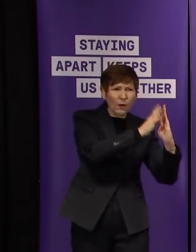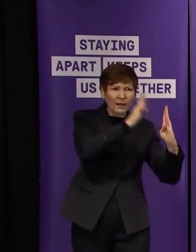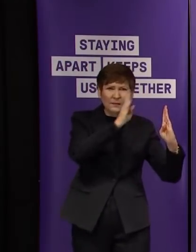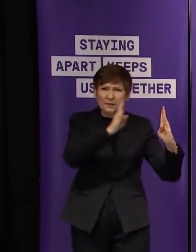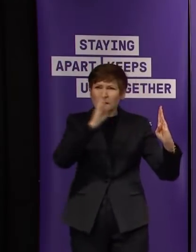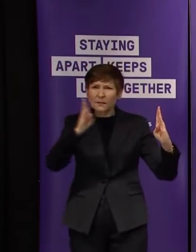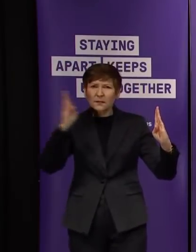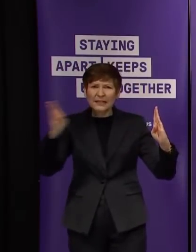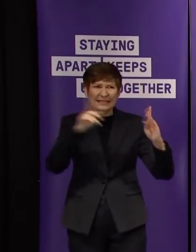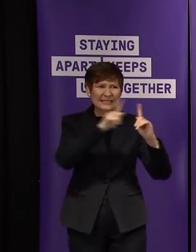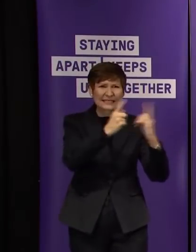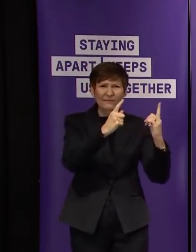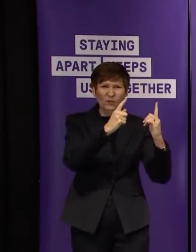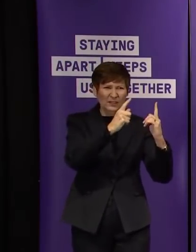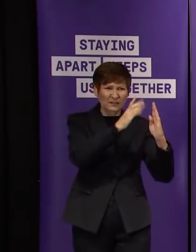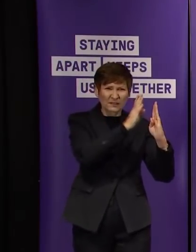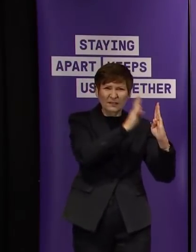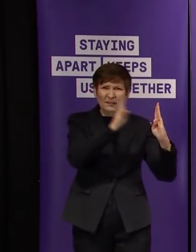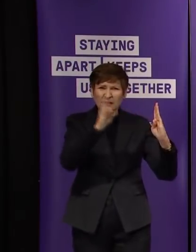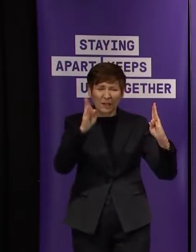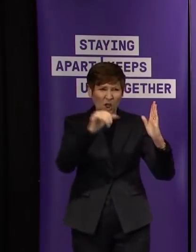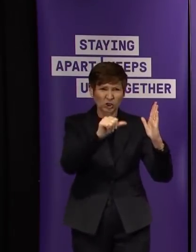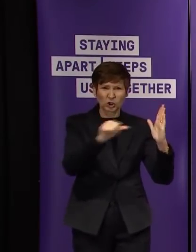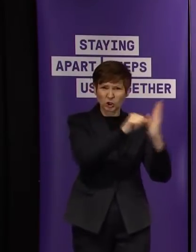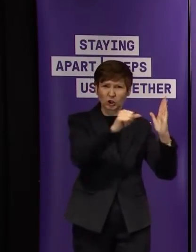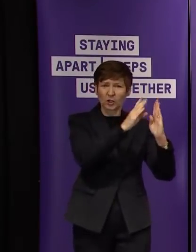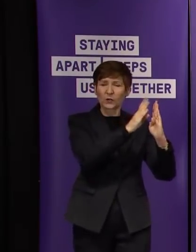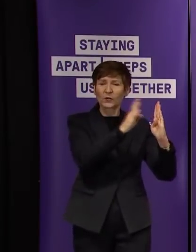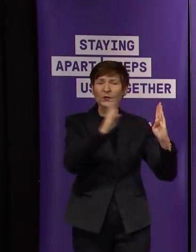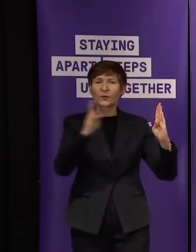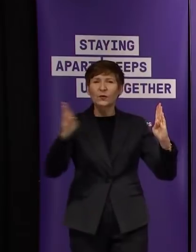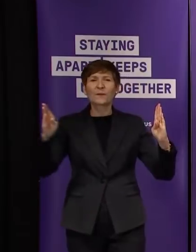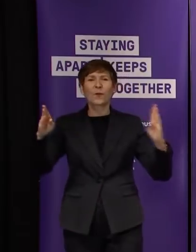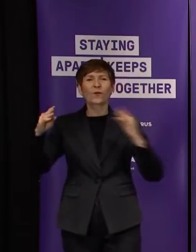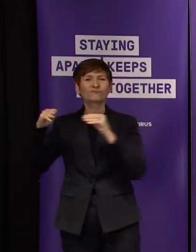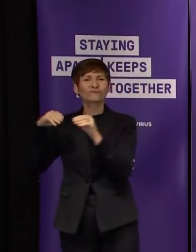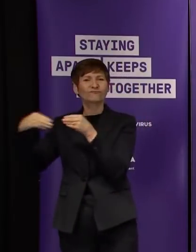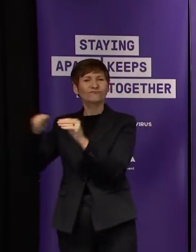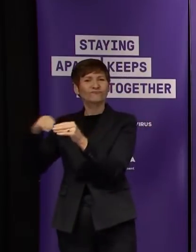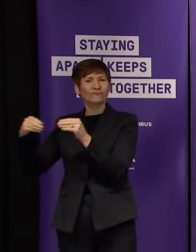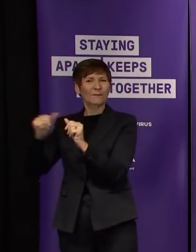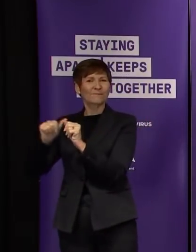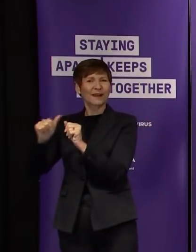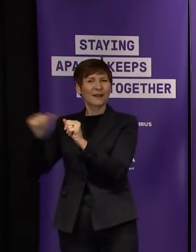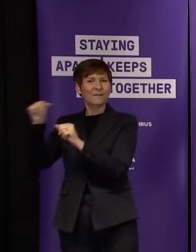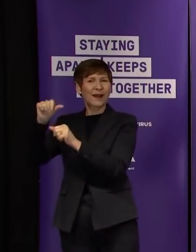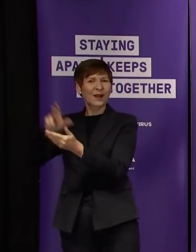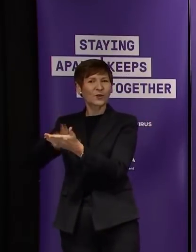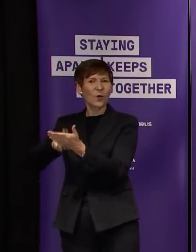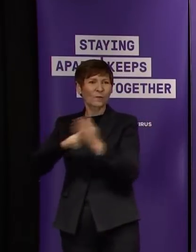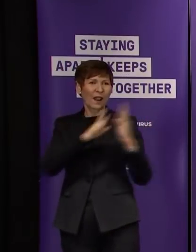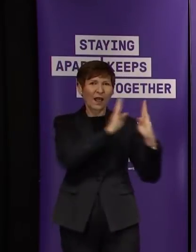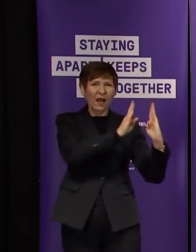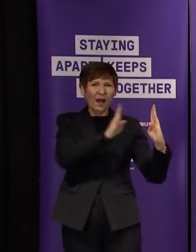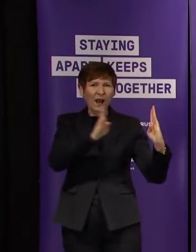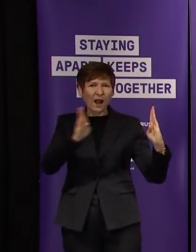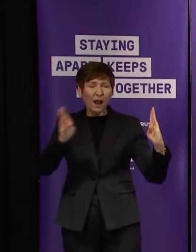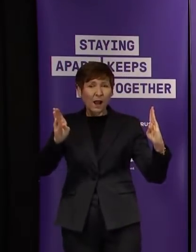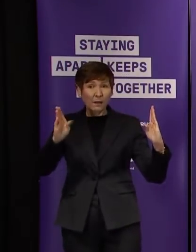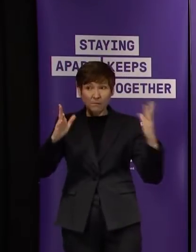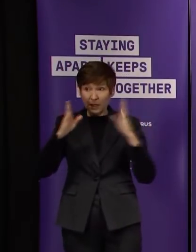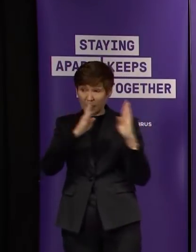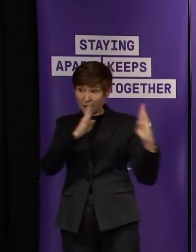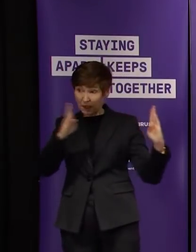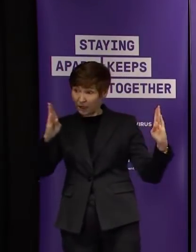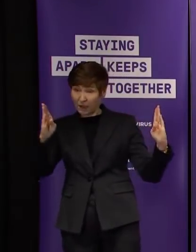difference between suppressing this virus and trying to eliminate it, it's not so much case numbers, it's what you do once you get